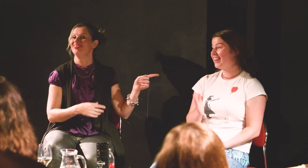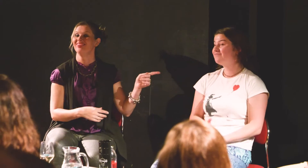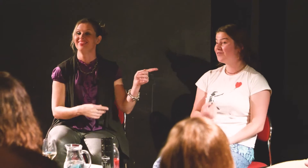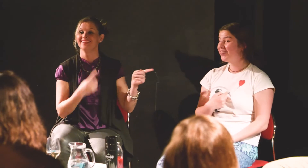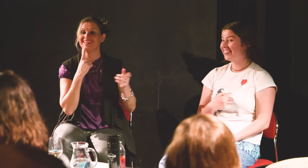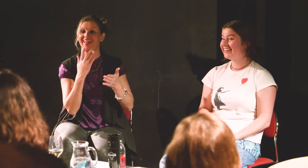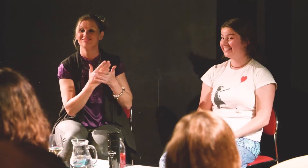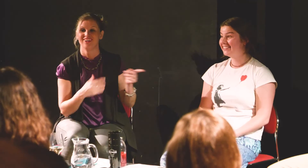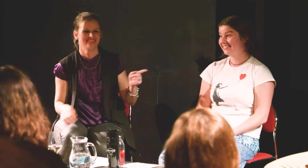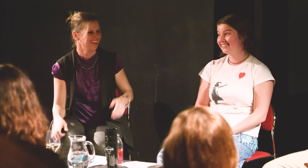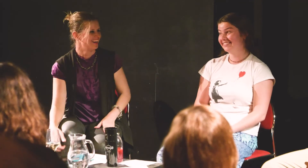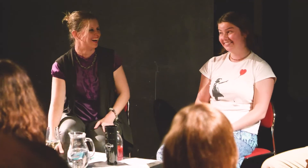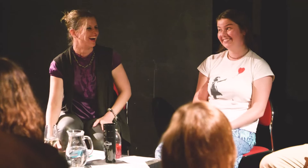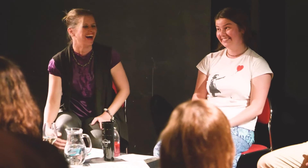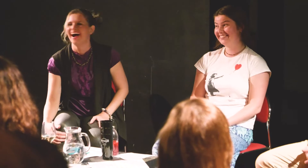truth? telling the truth.